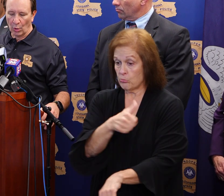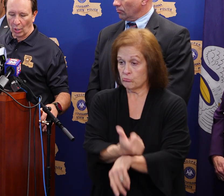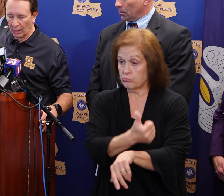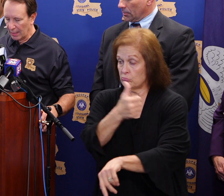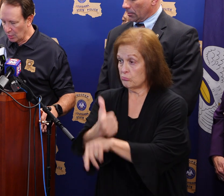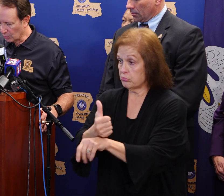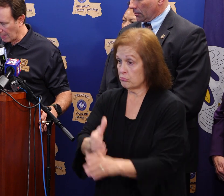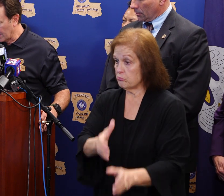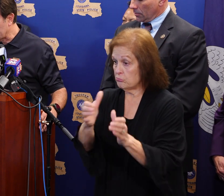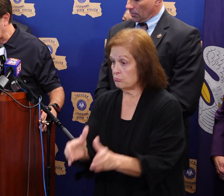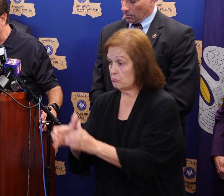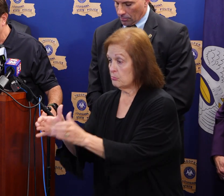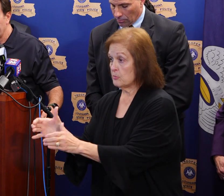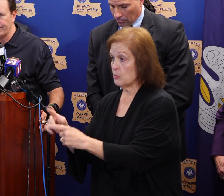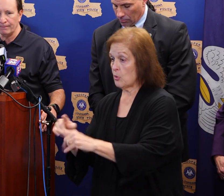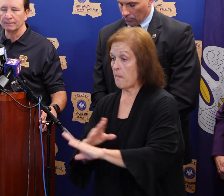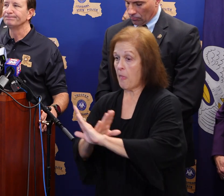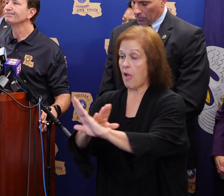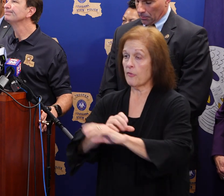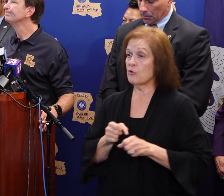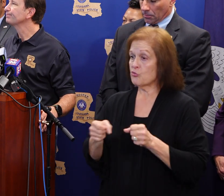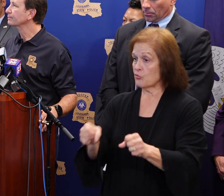Well, look, here's what I'm going to say.